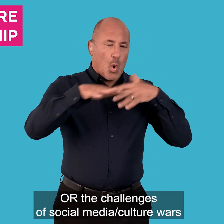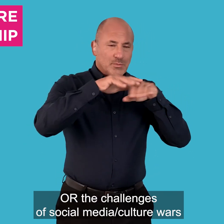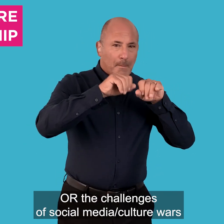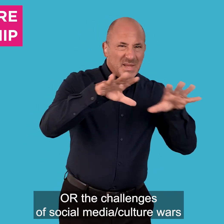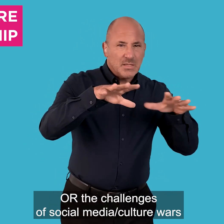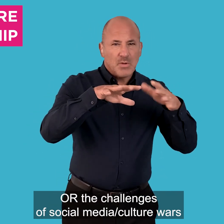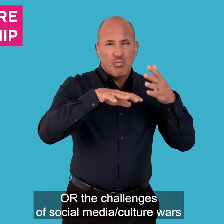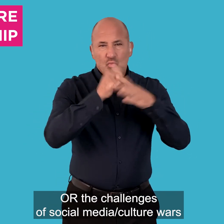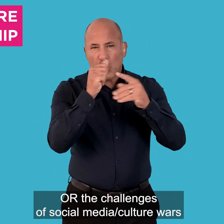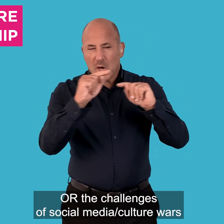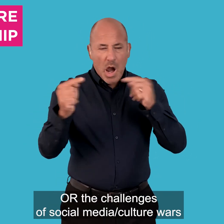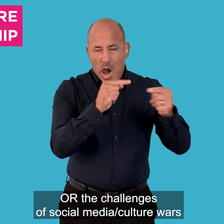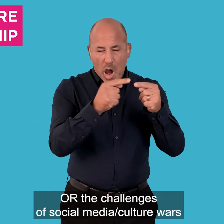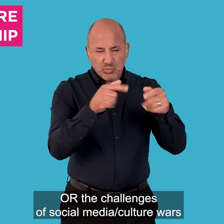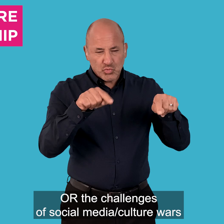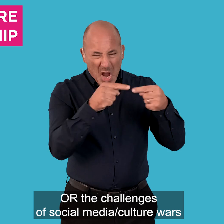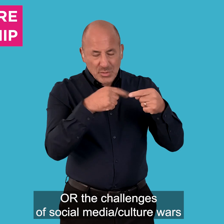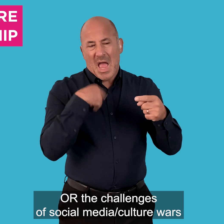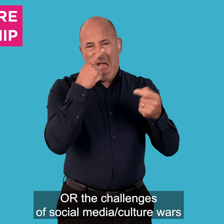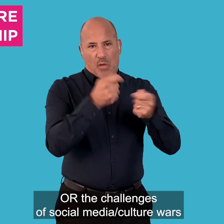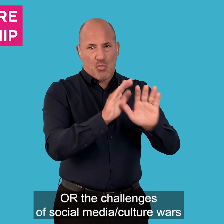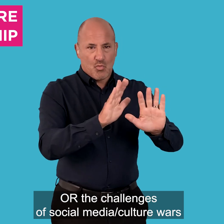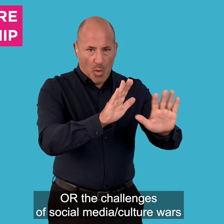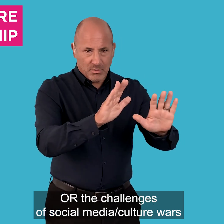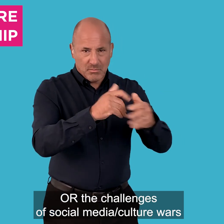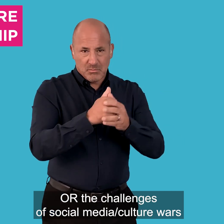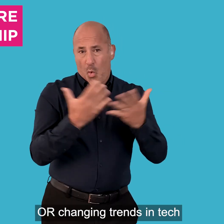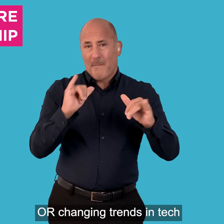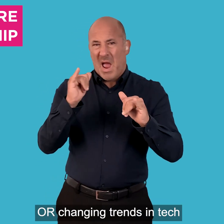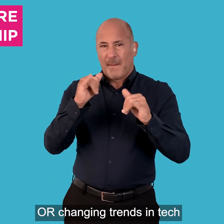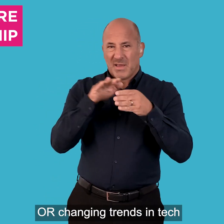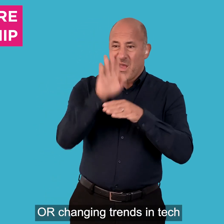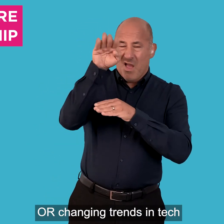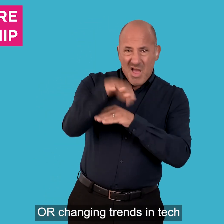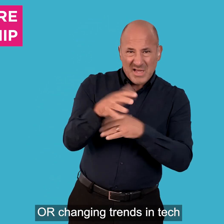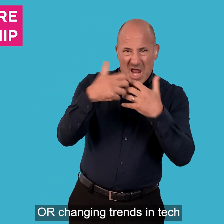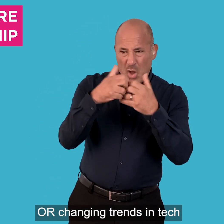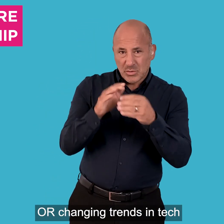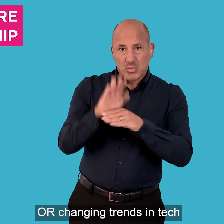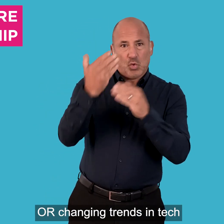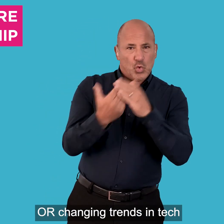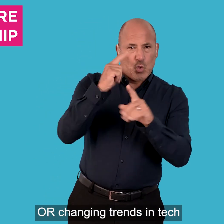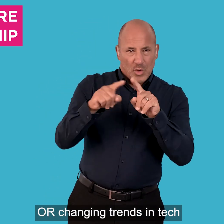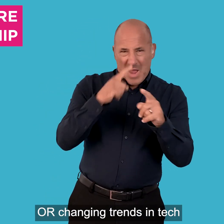or the challenges of social media or culture wars, or changing trends in